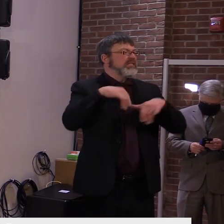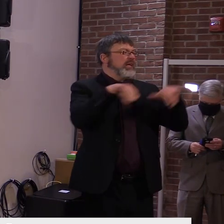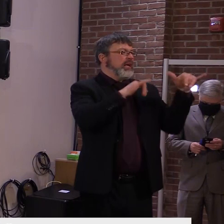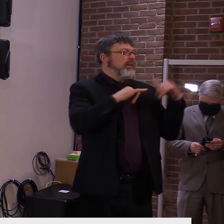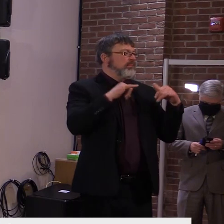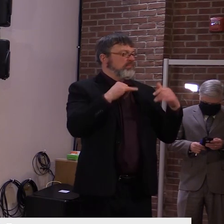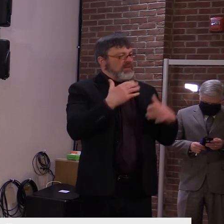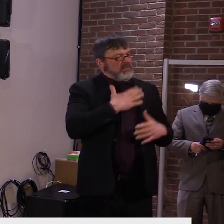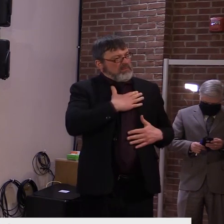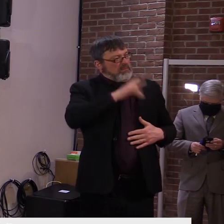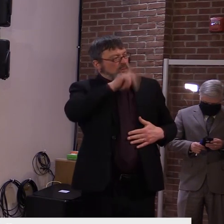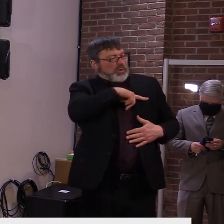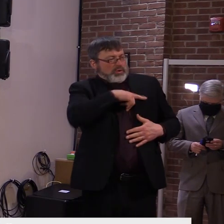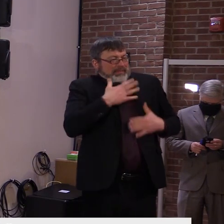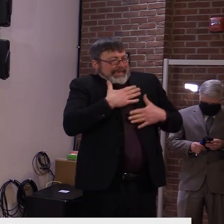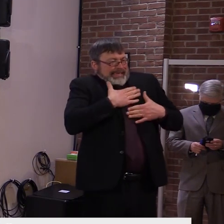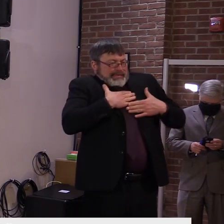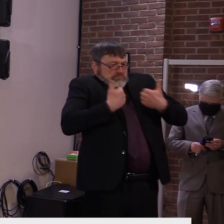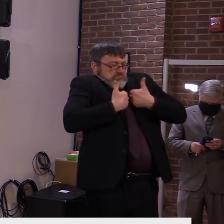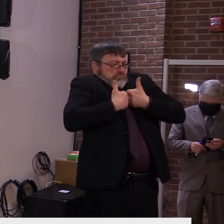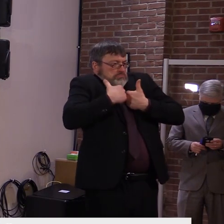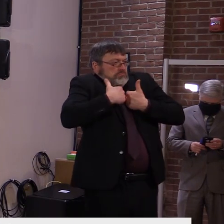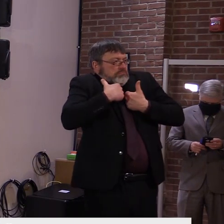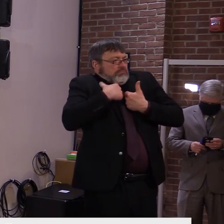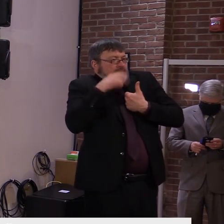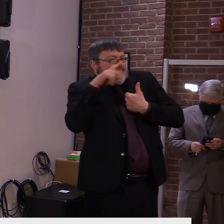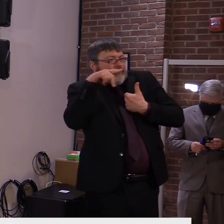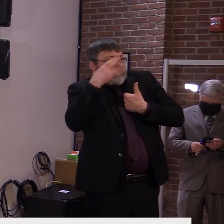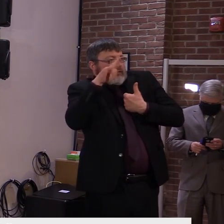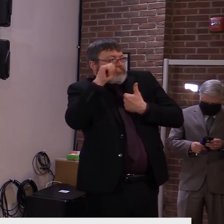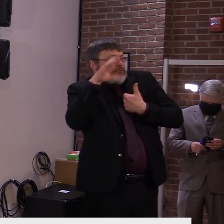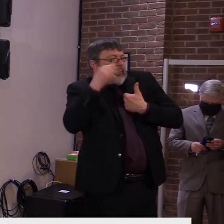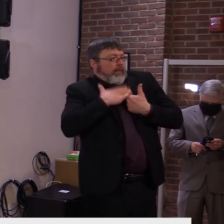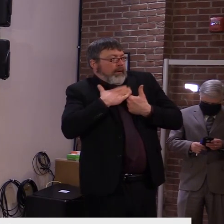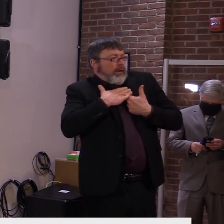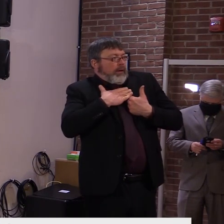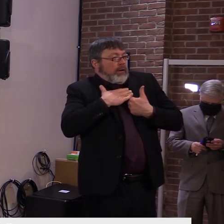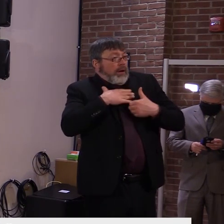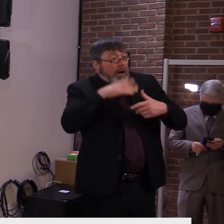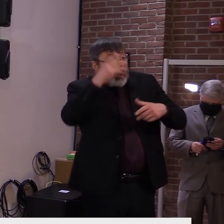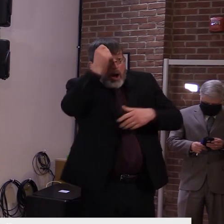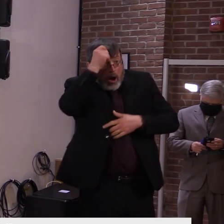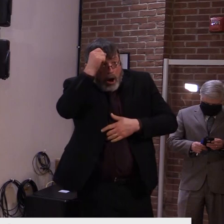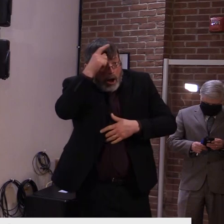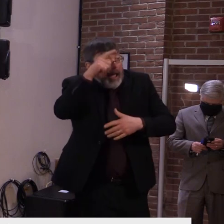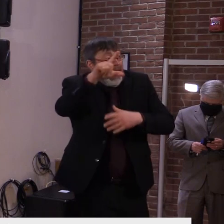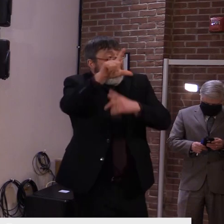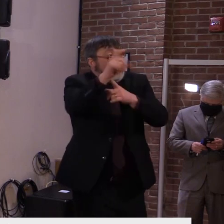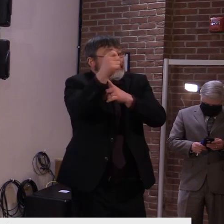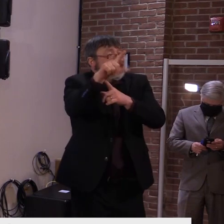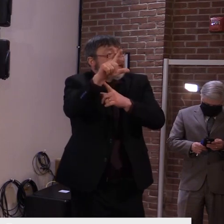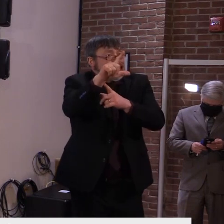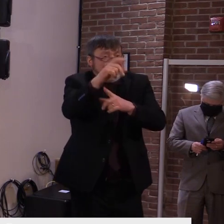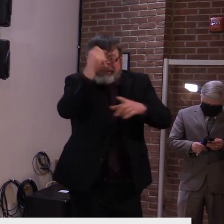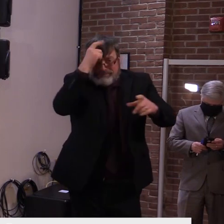and it's legal in Vermont, and we'll go from here. But it's just a personal decision.